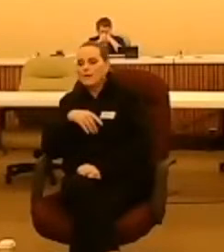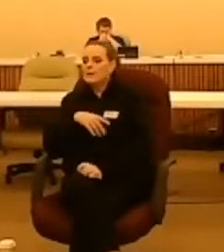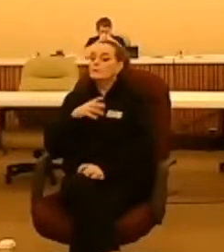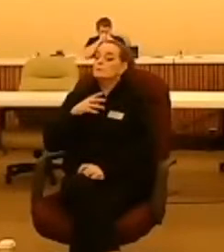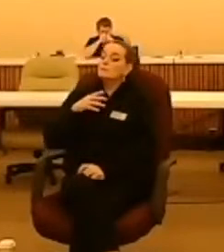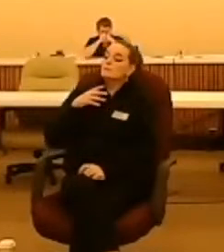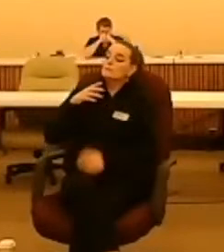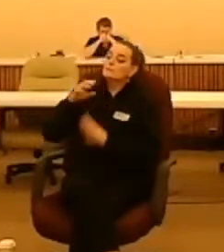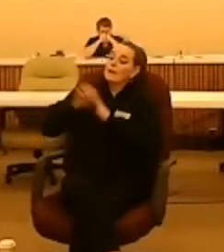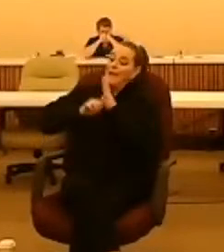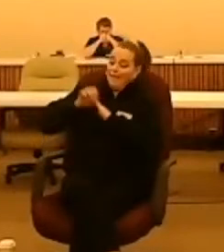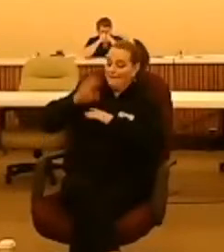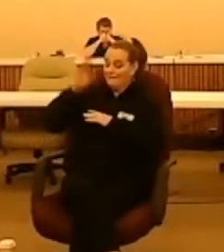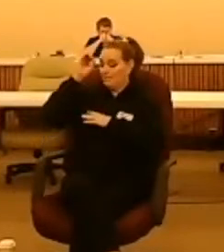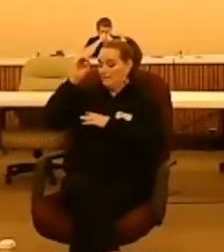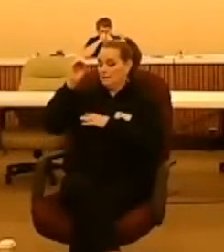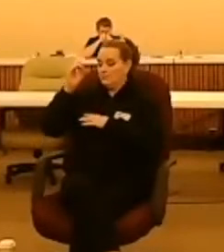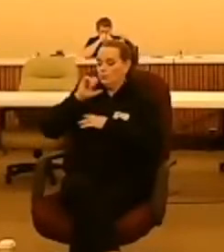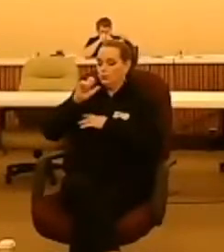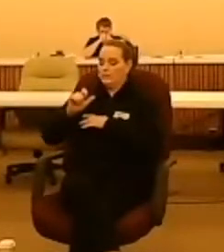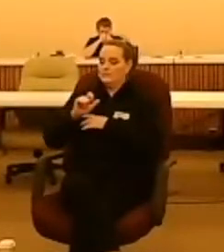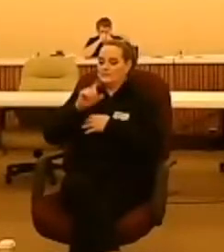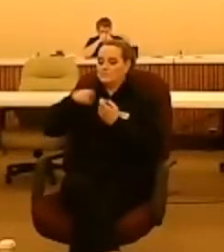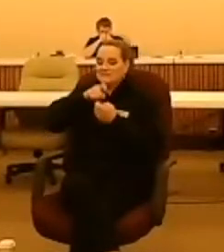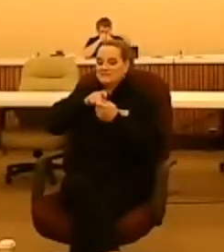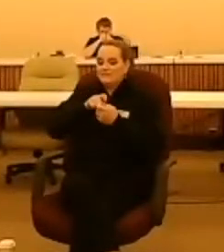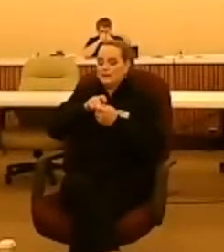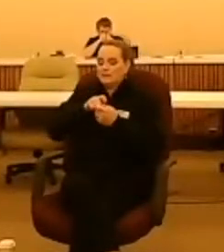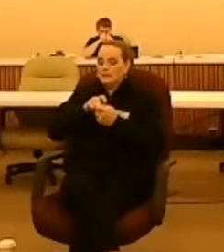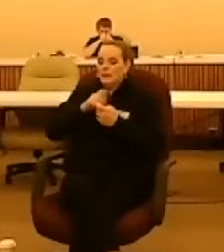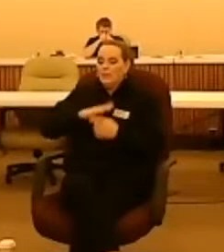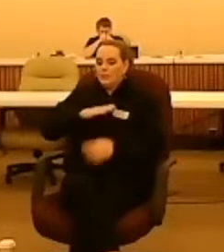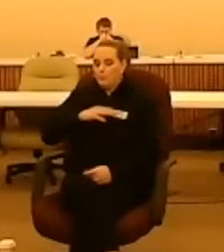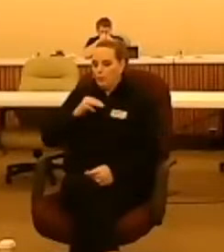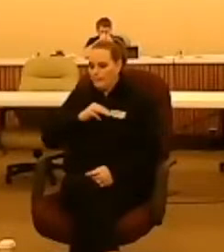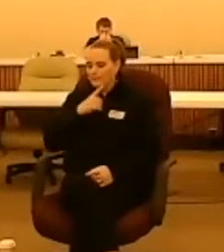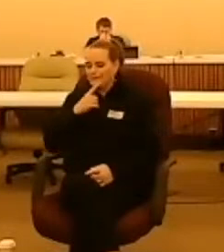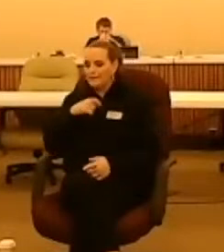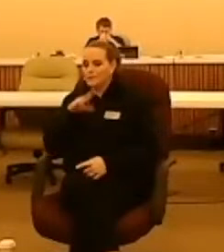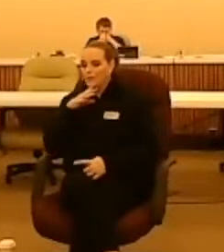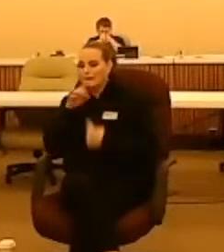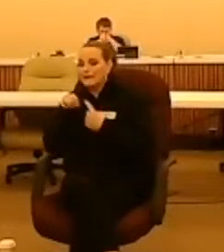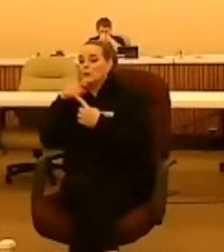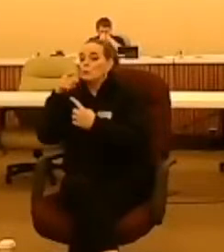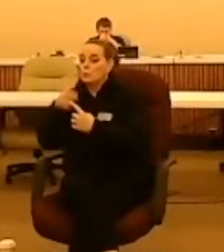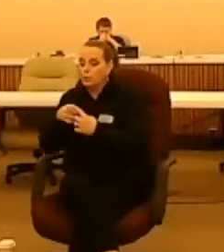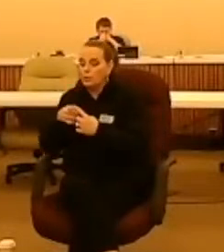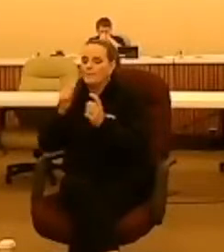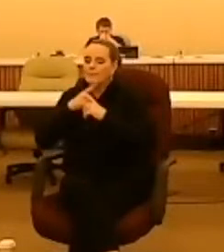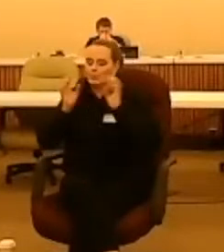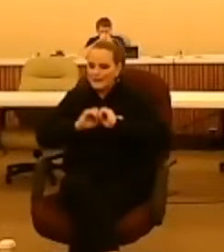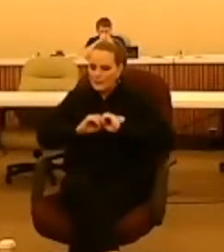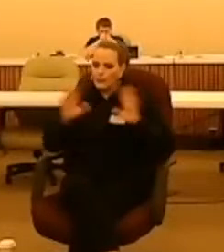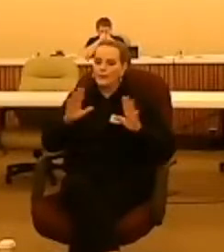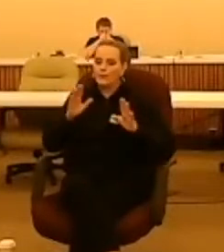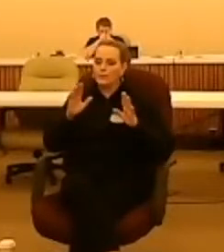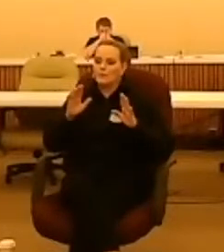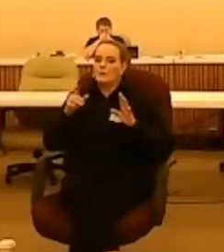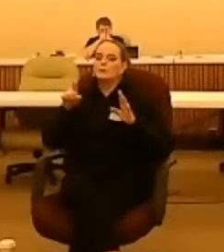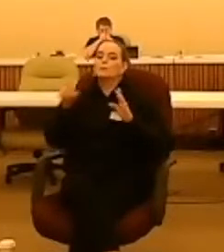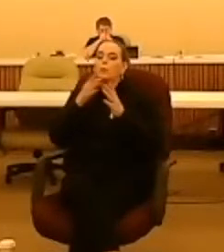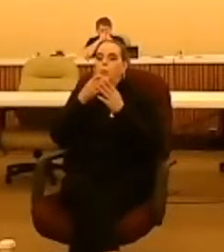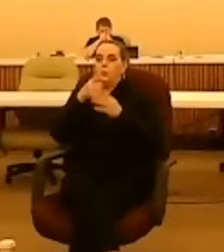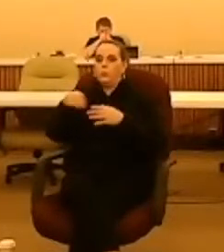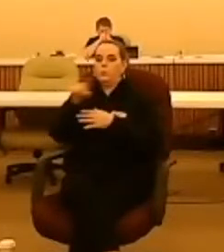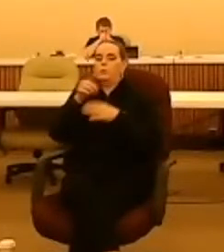ethics opinion wouldn't state what board members it was talking about, but it obviously would be pretty clear to the public ultimately who